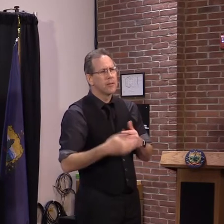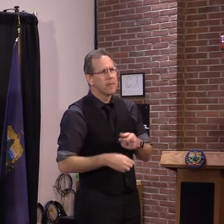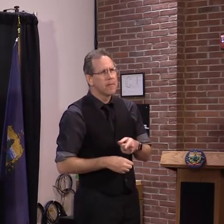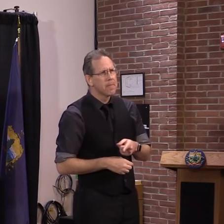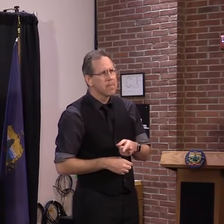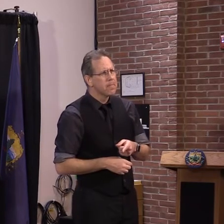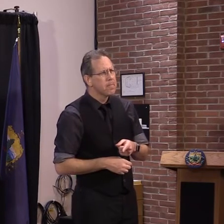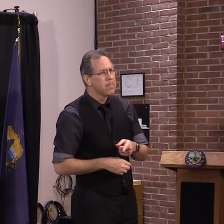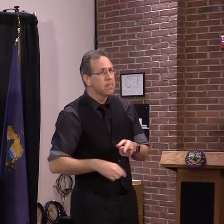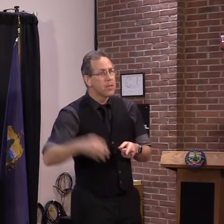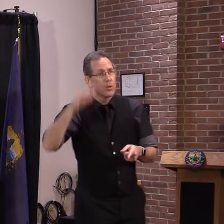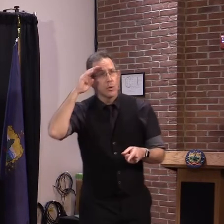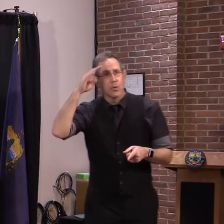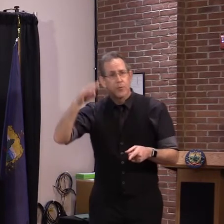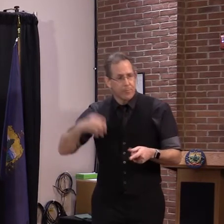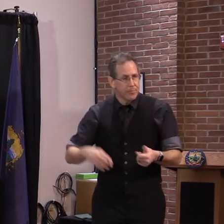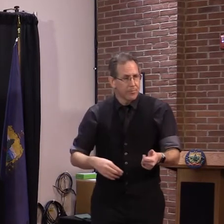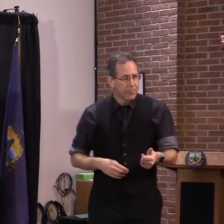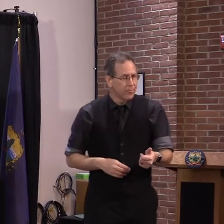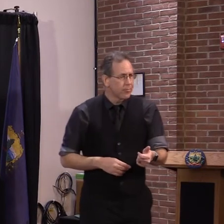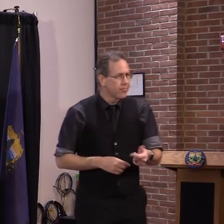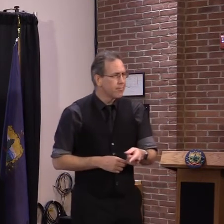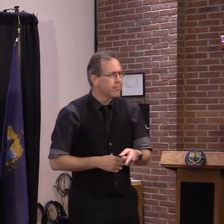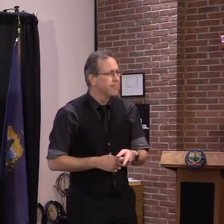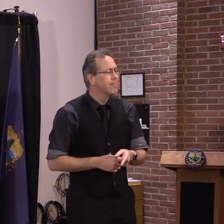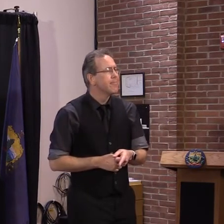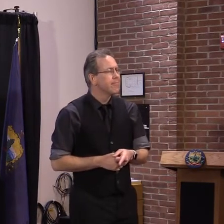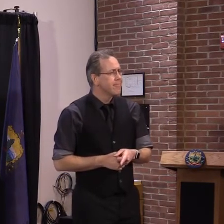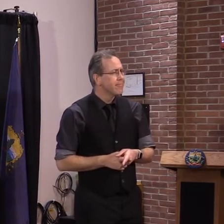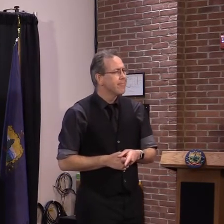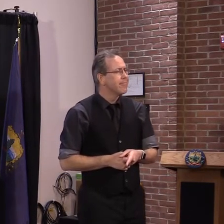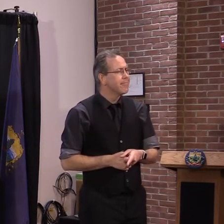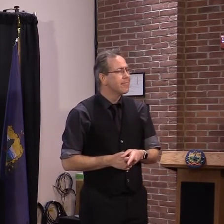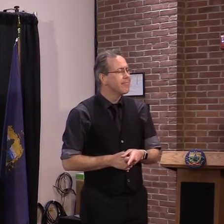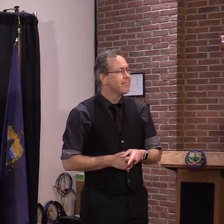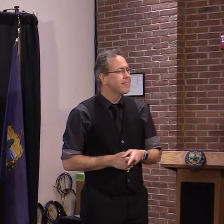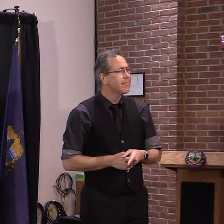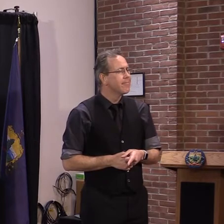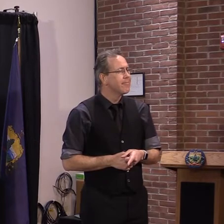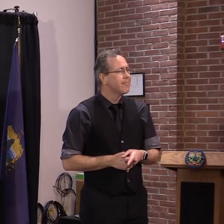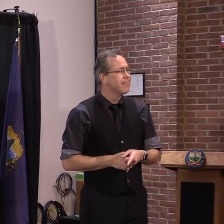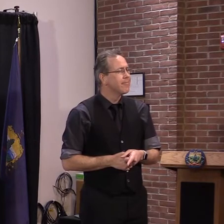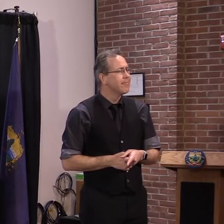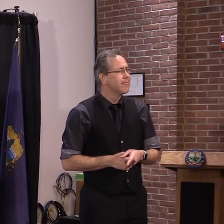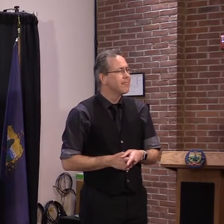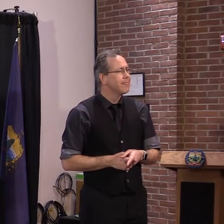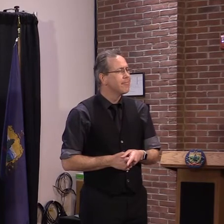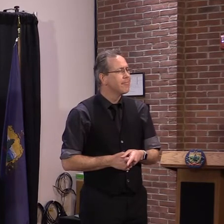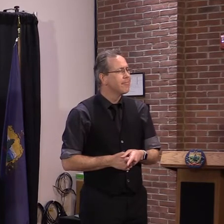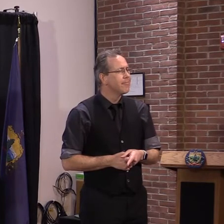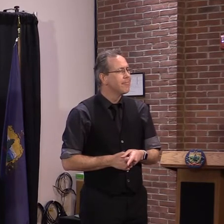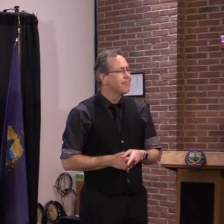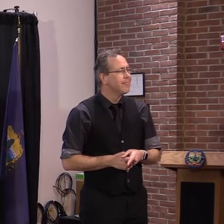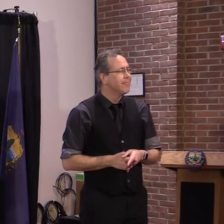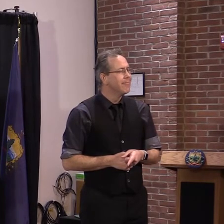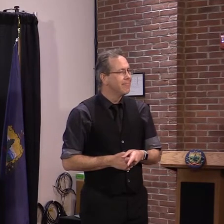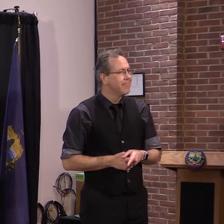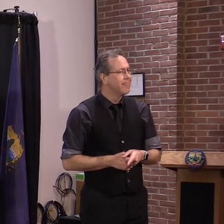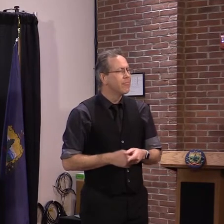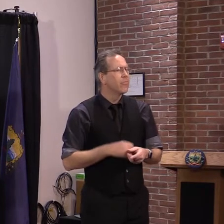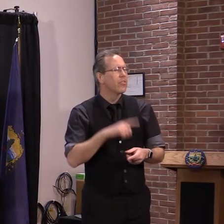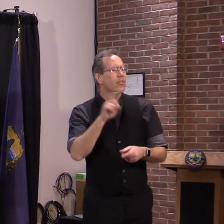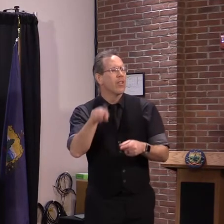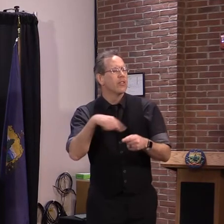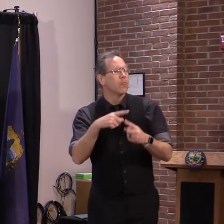Thank you. My question is also about the masking policy for the governor,